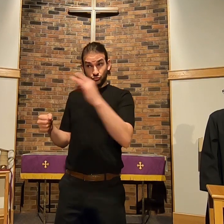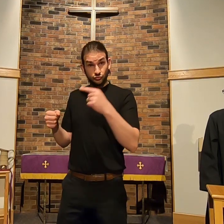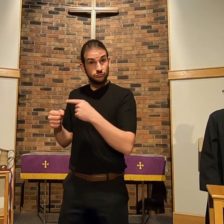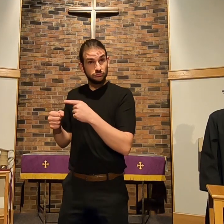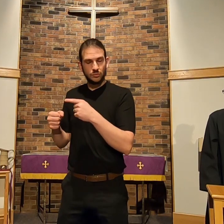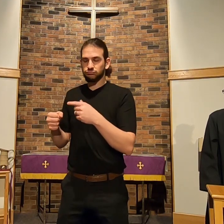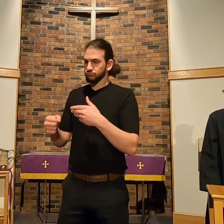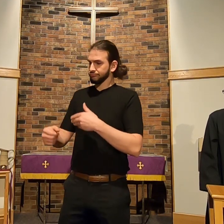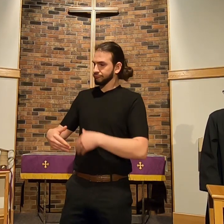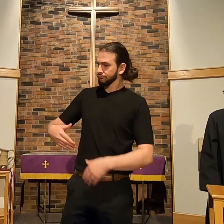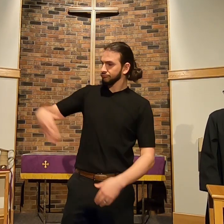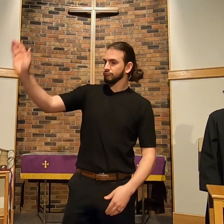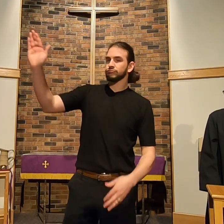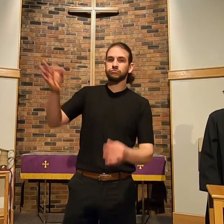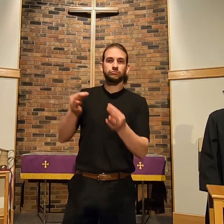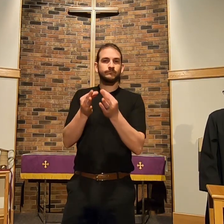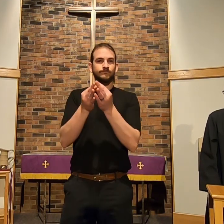And at that time,